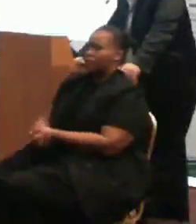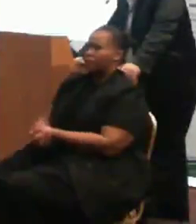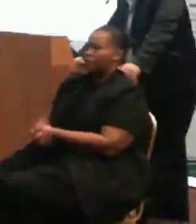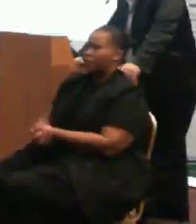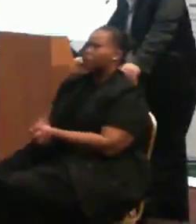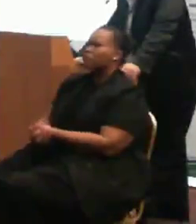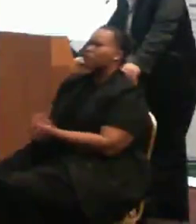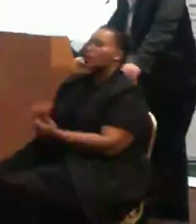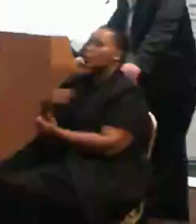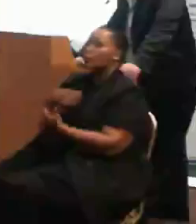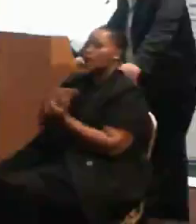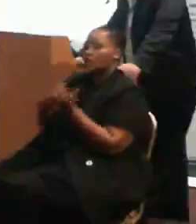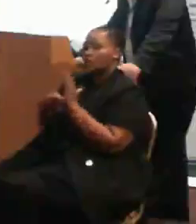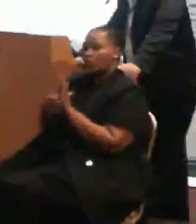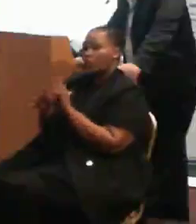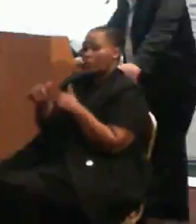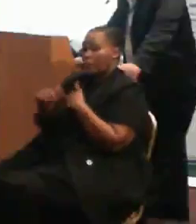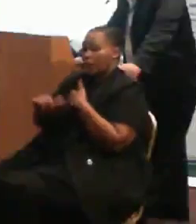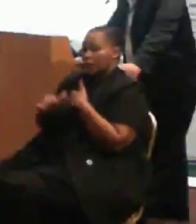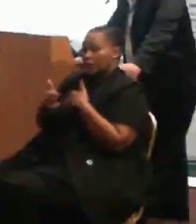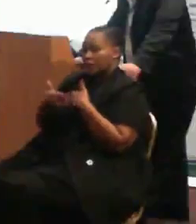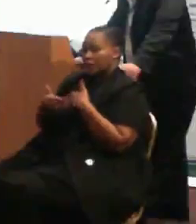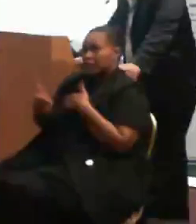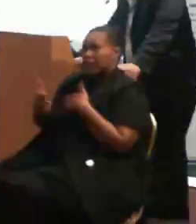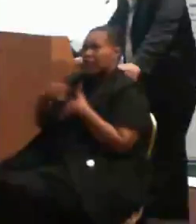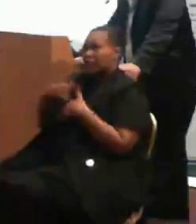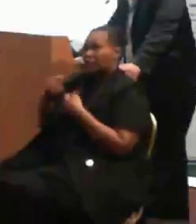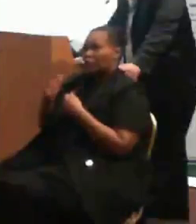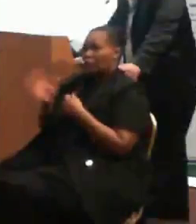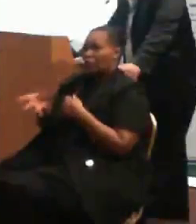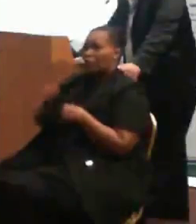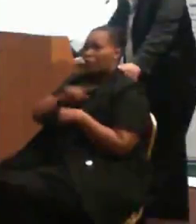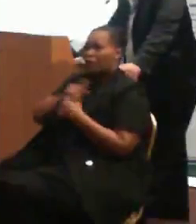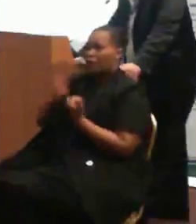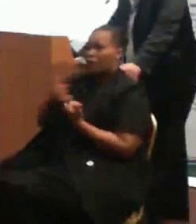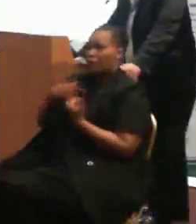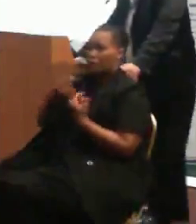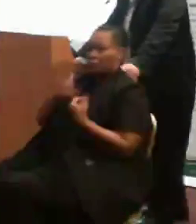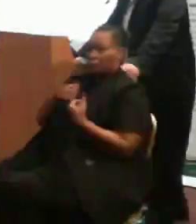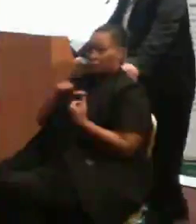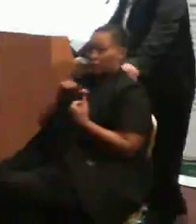And I'm going to show that to you in the next 6 months, because I'm in arbitration on a number of municipalities.